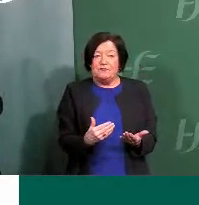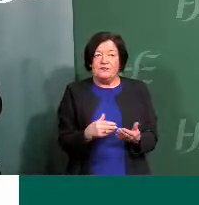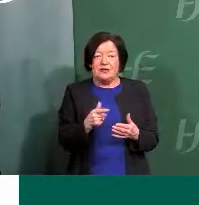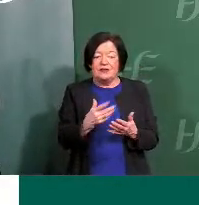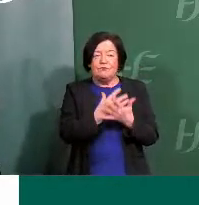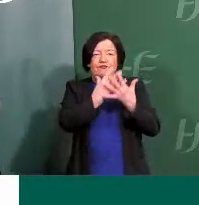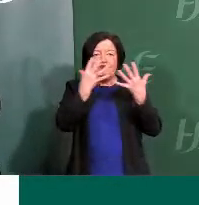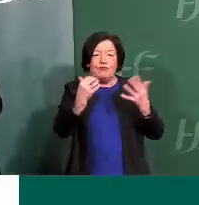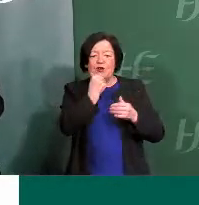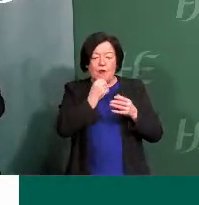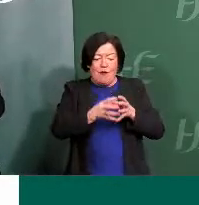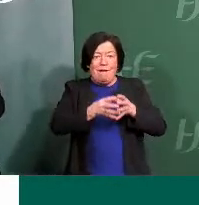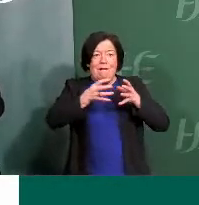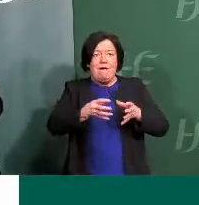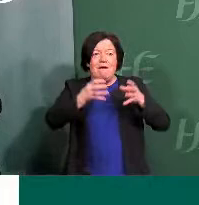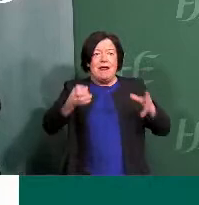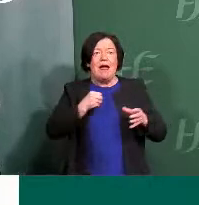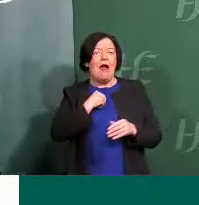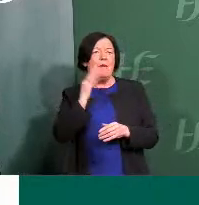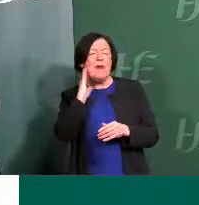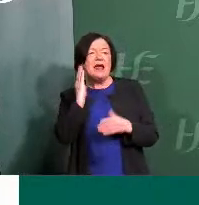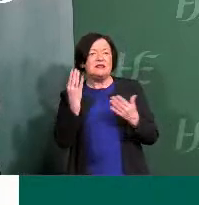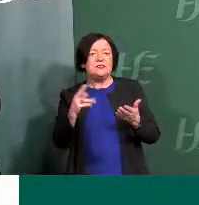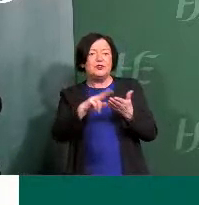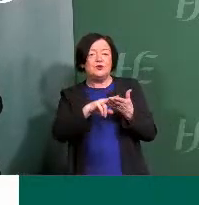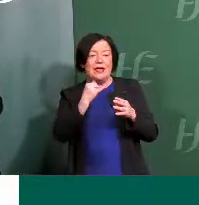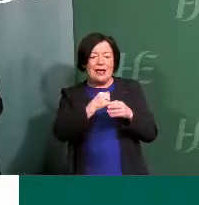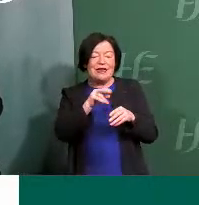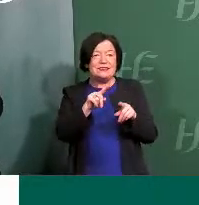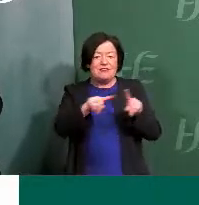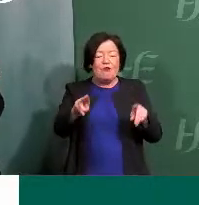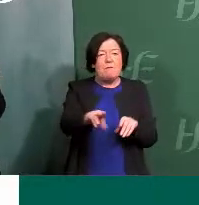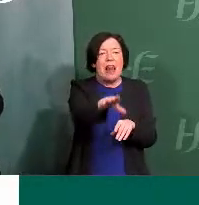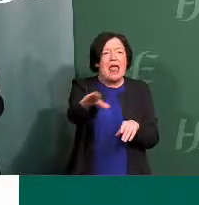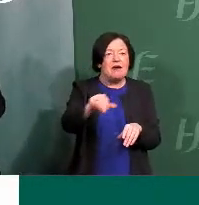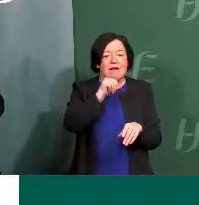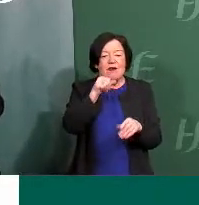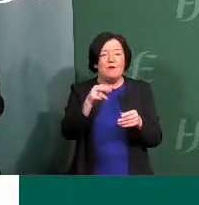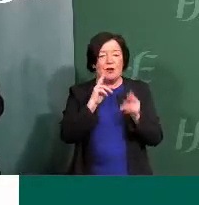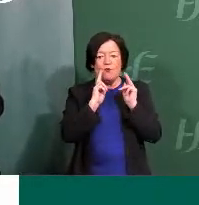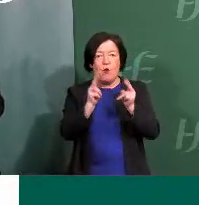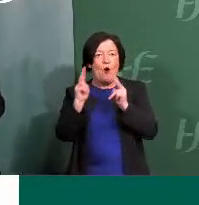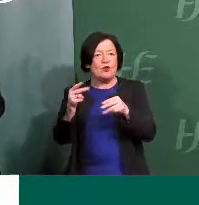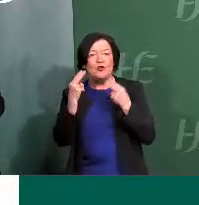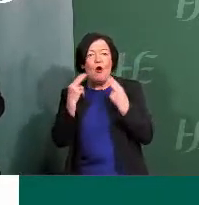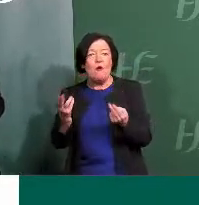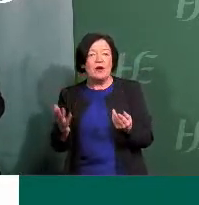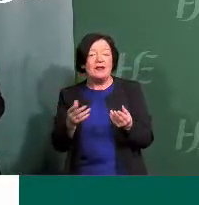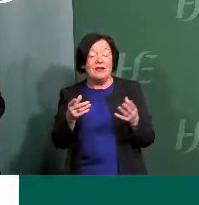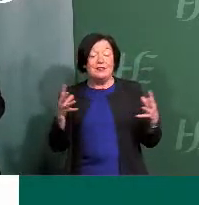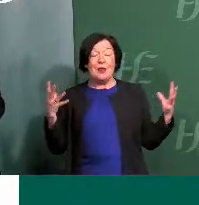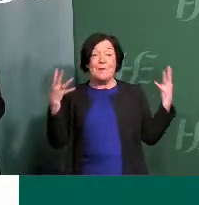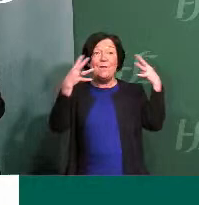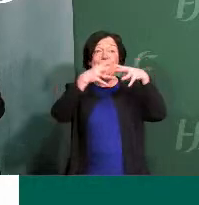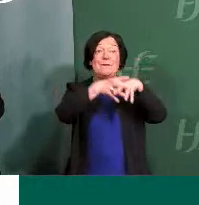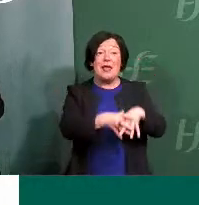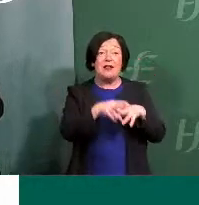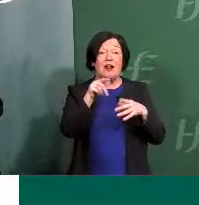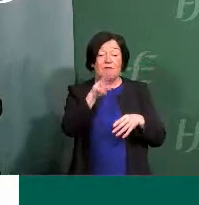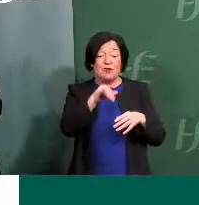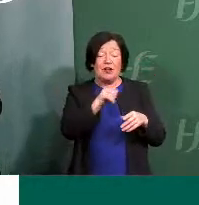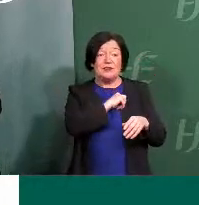a significant number of our beds that are being used in places that wouldn't be wards, if you like. So the combination there of the trolleys